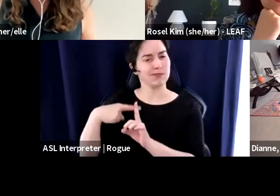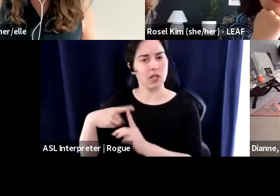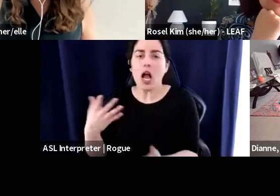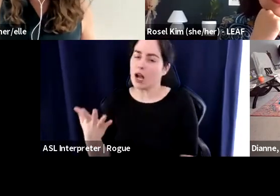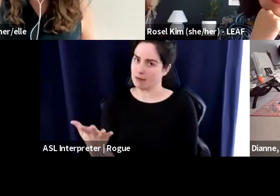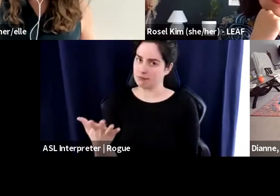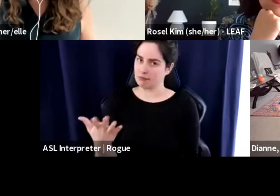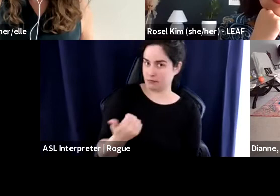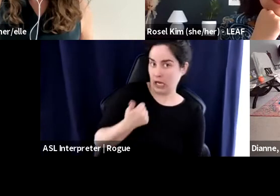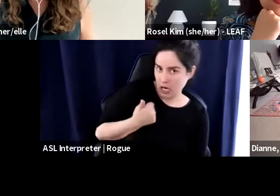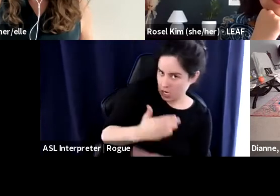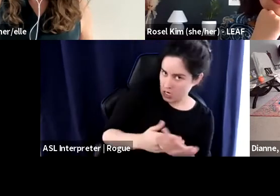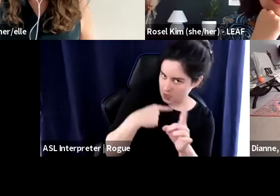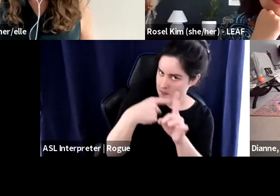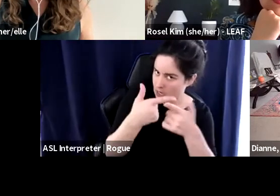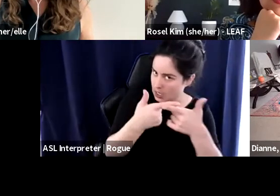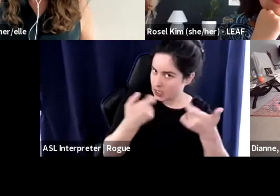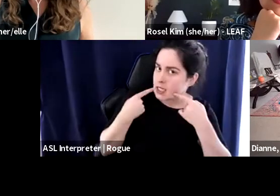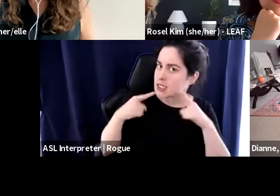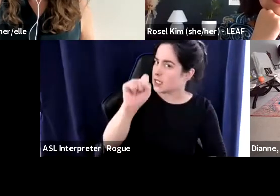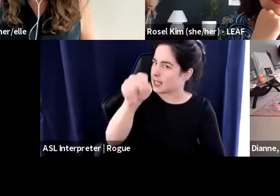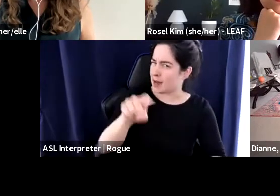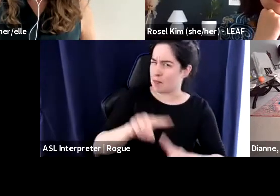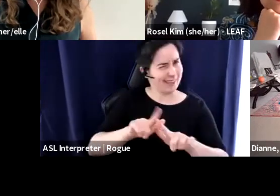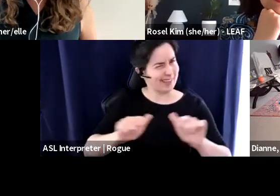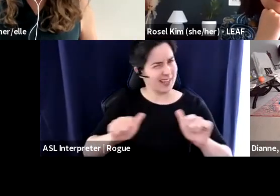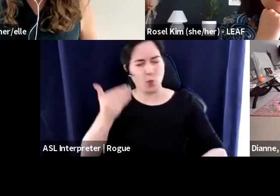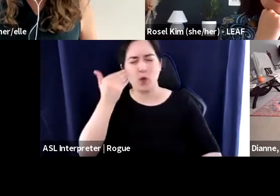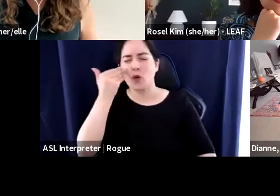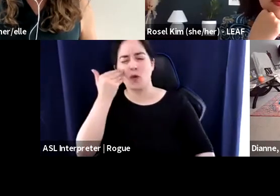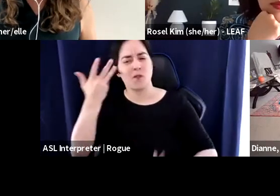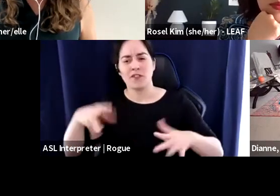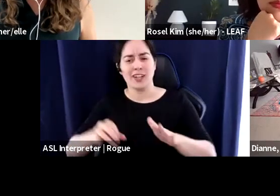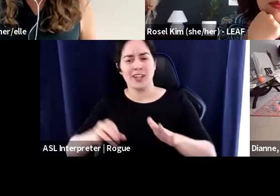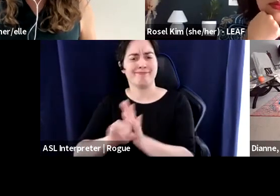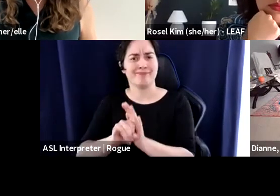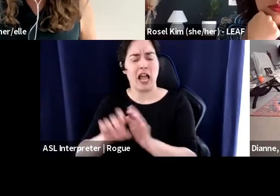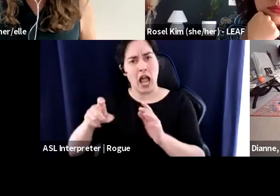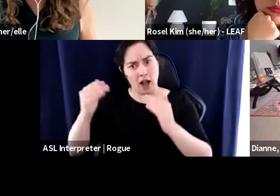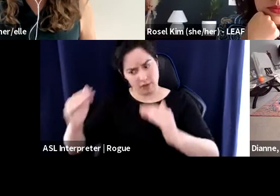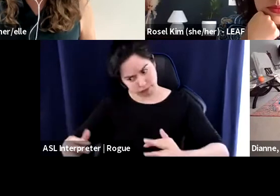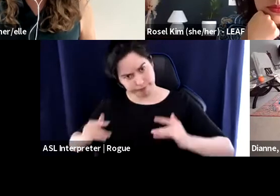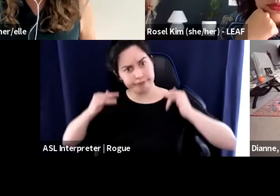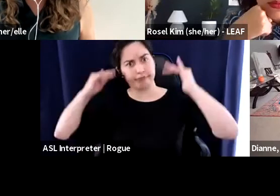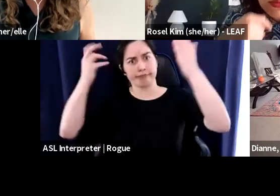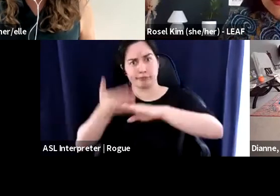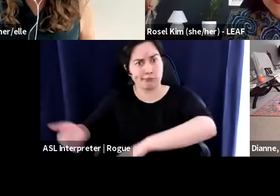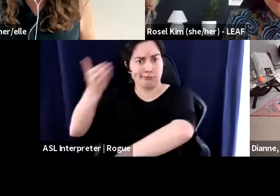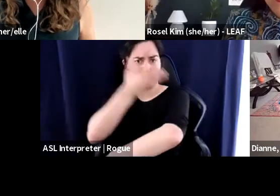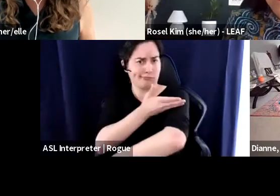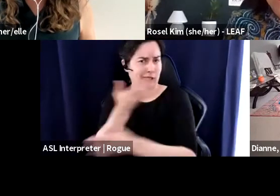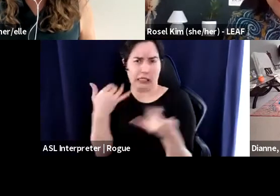say, but there's a long way to go, as we've discussed today. So I think that's work that we're doing